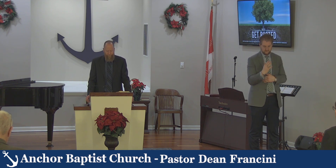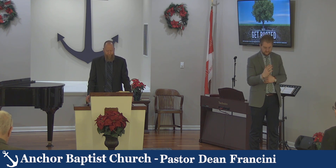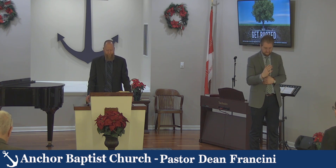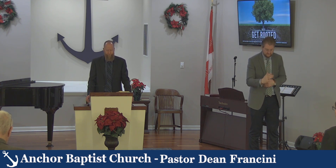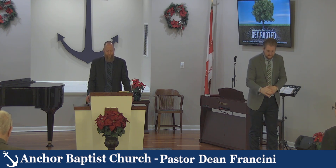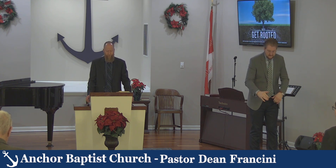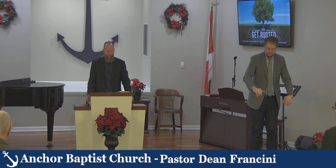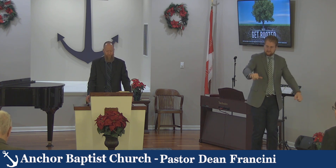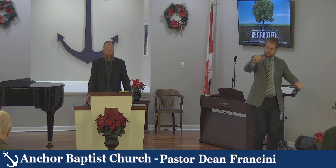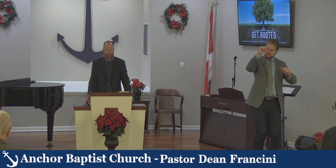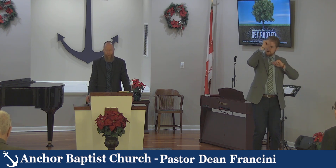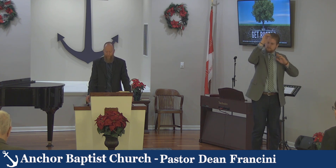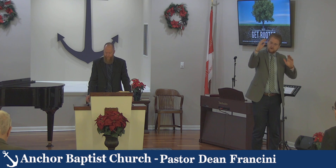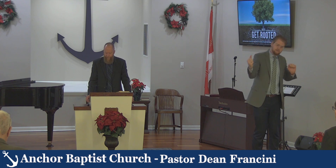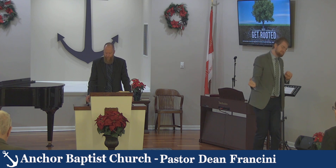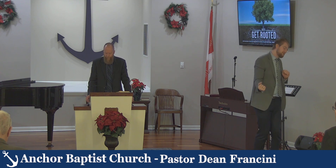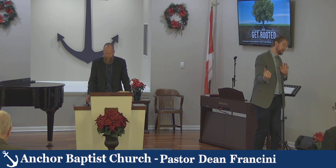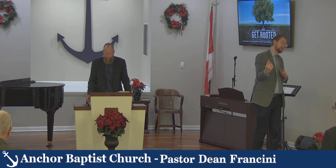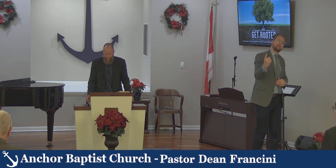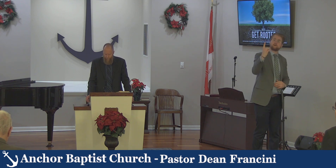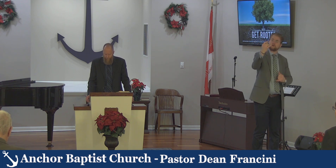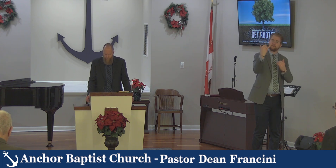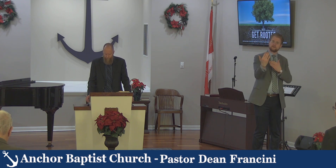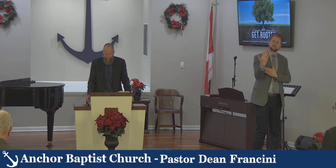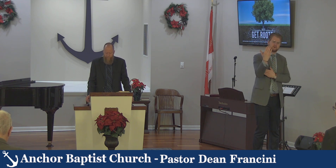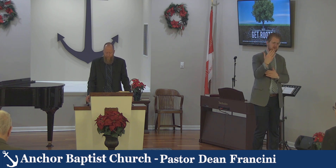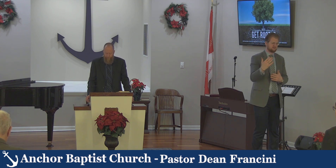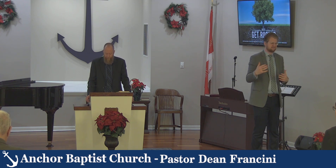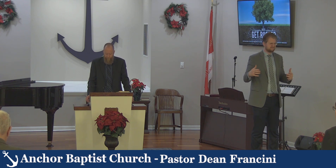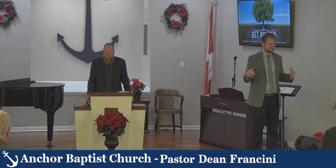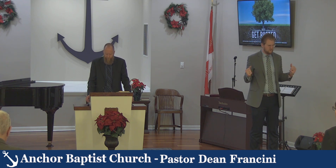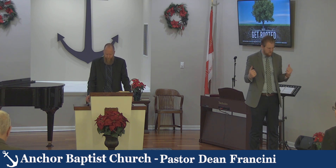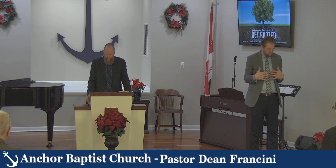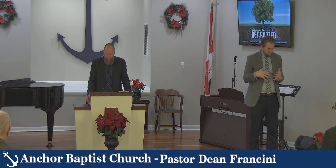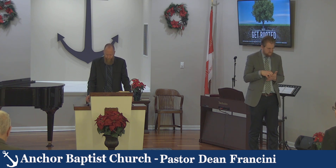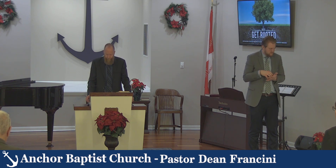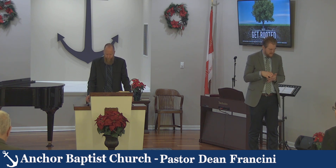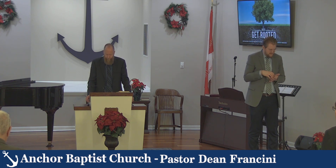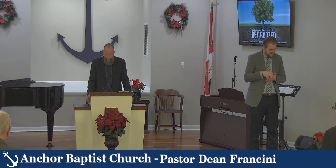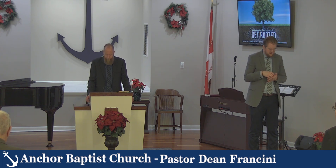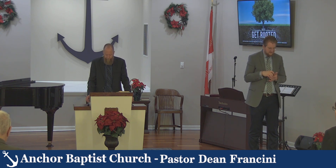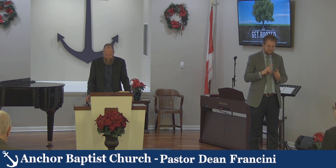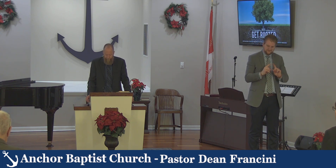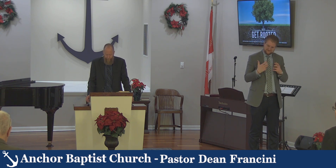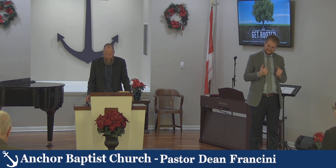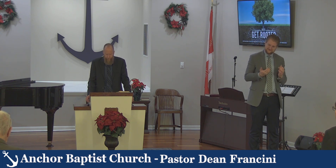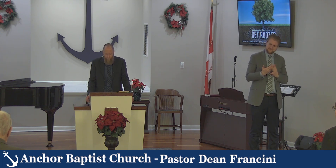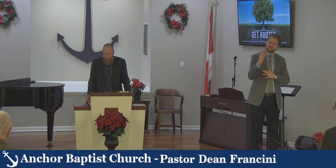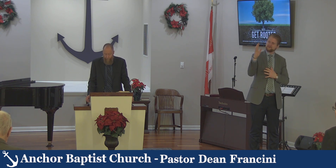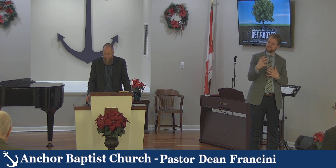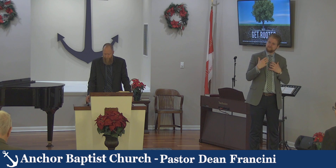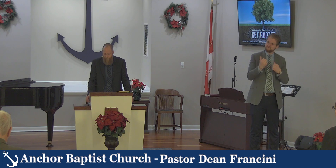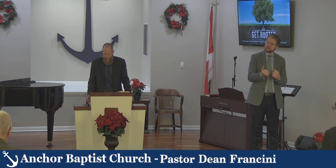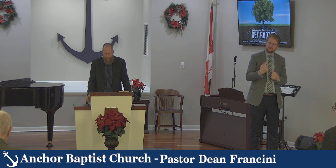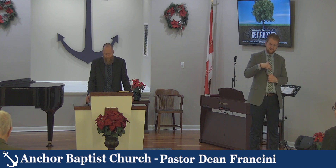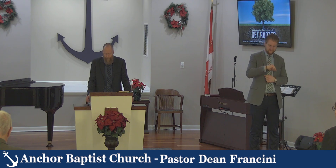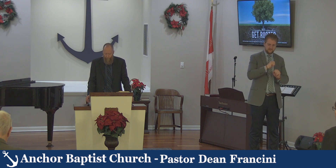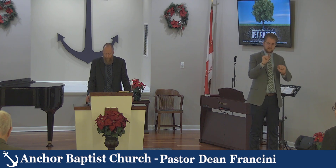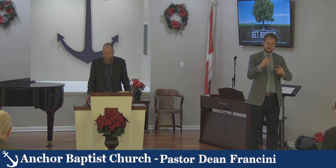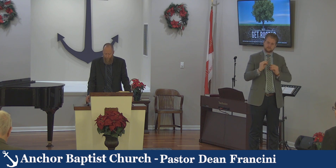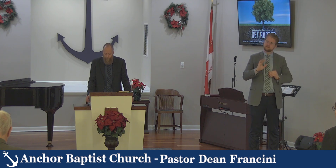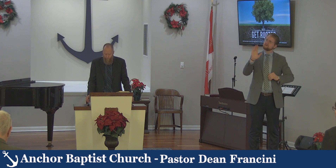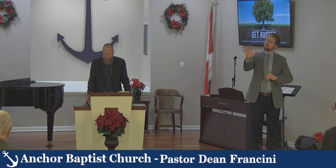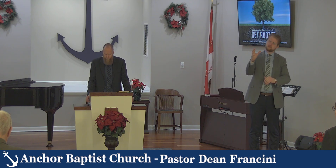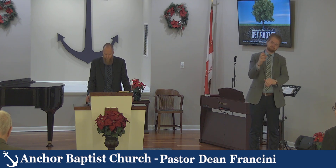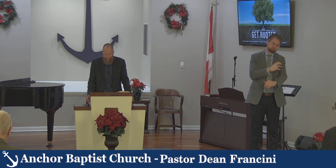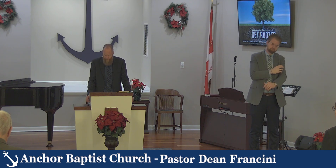morning, frail but yet strengthened by your power. Weak, yes, but we can have the strength that we need from you. Holy Spirit, I ask for your work